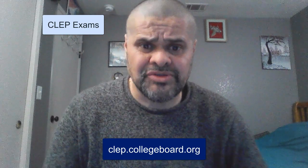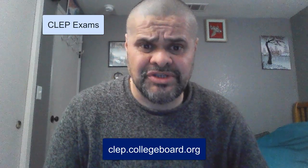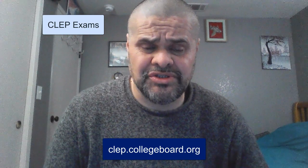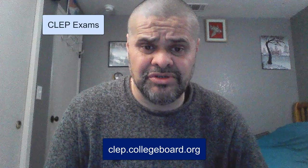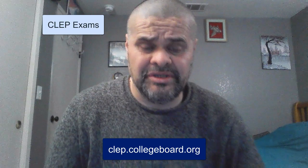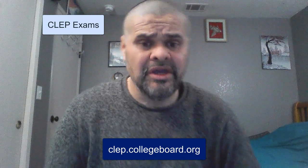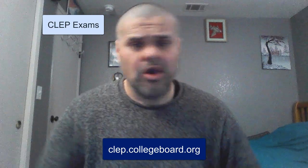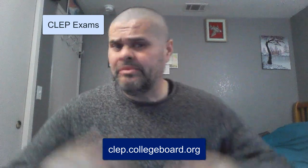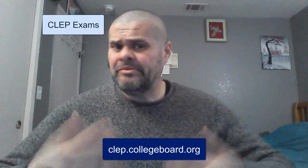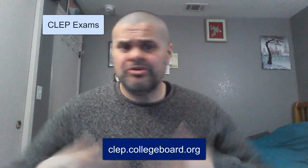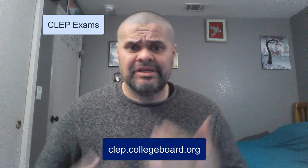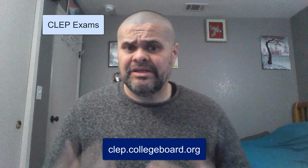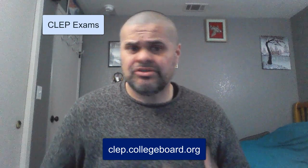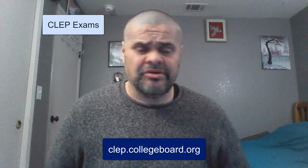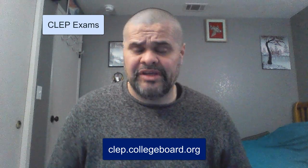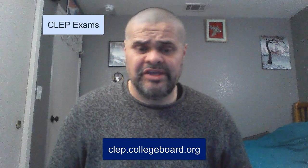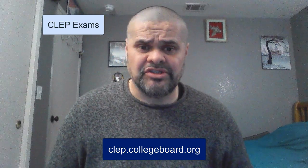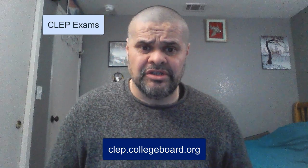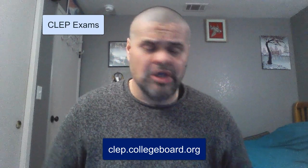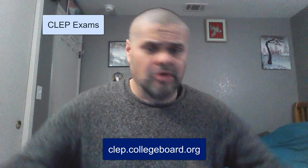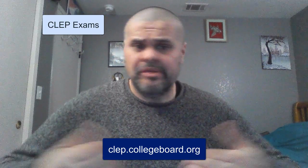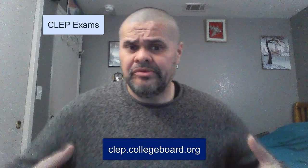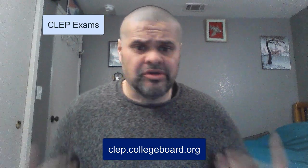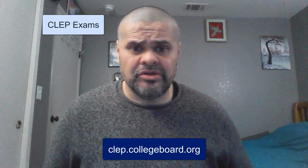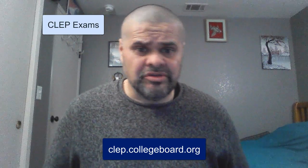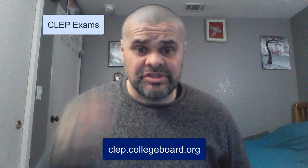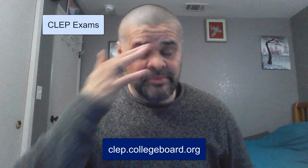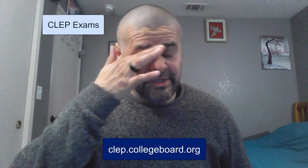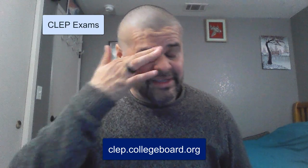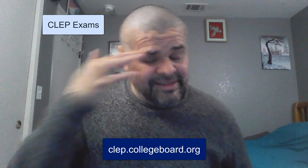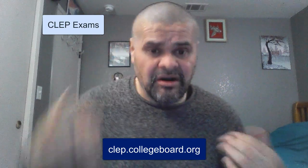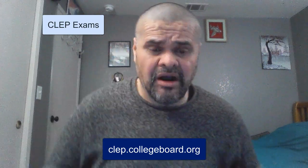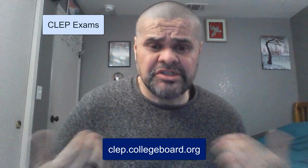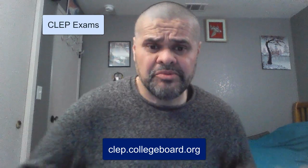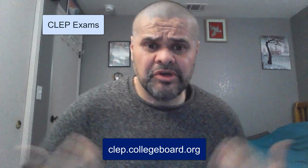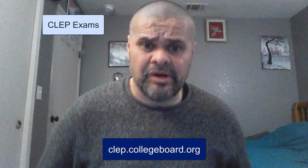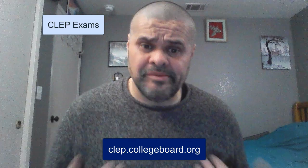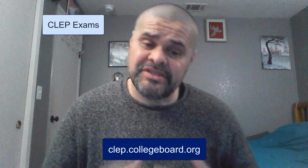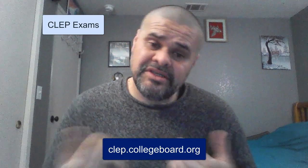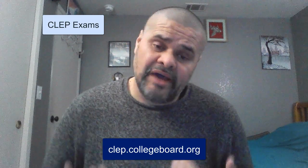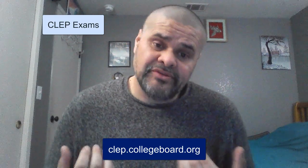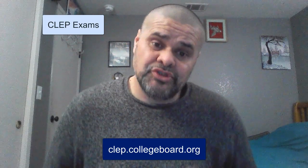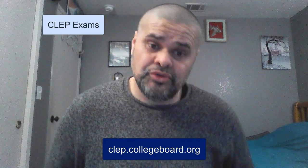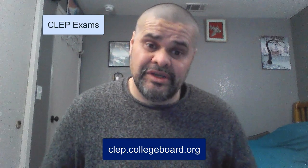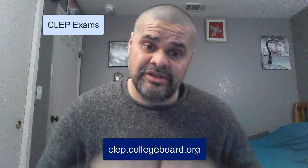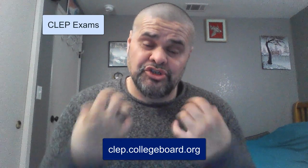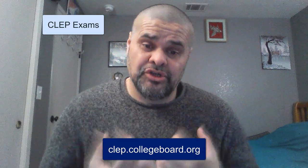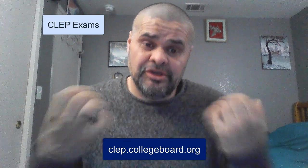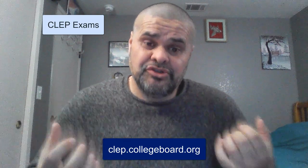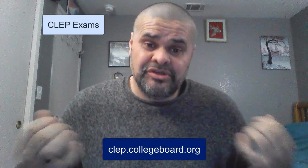associate's degree, or maybe you can get a certification, or maybe you're going to do something. There are some requirements that you have to do in the general